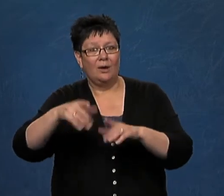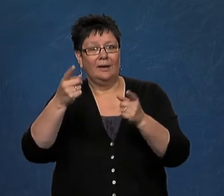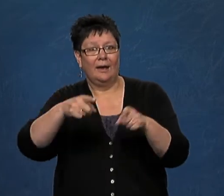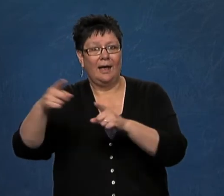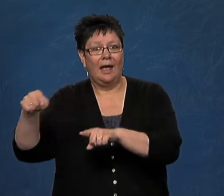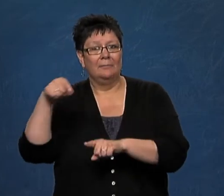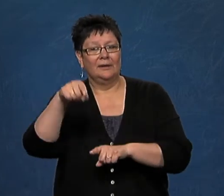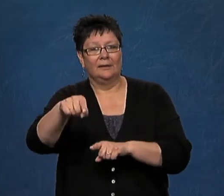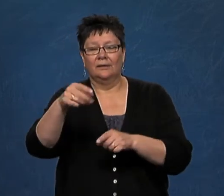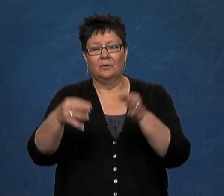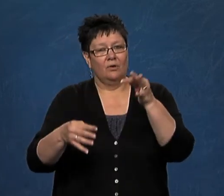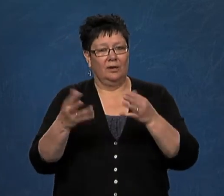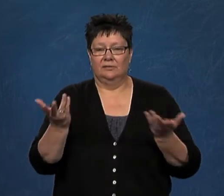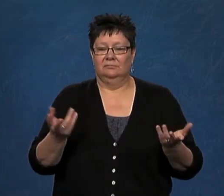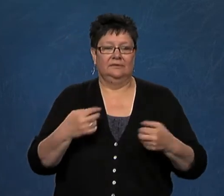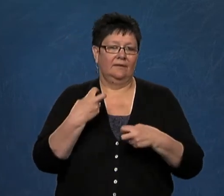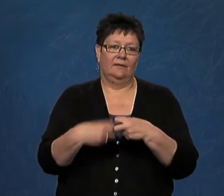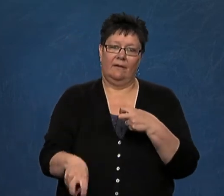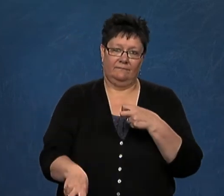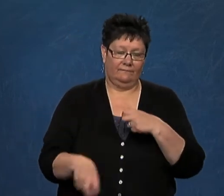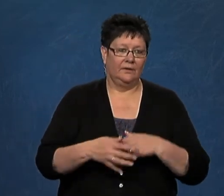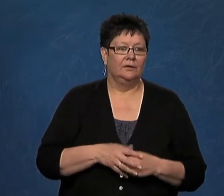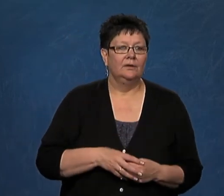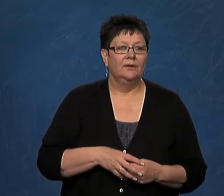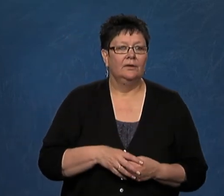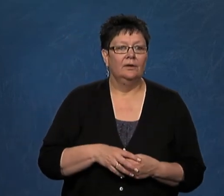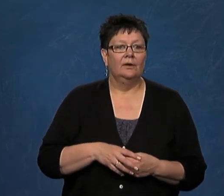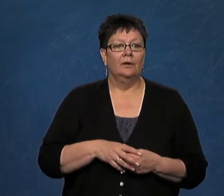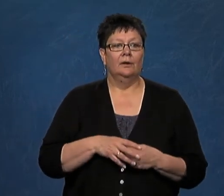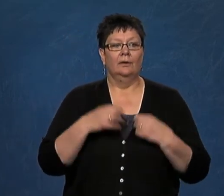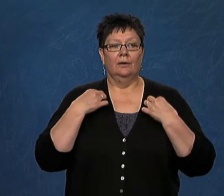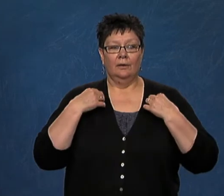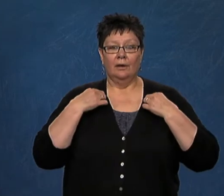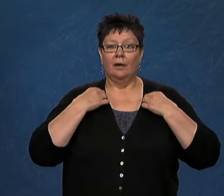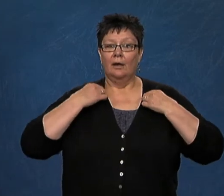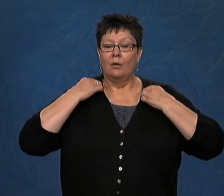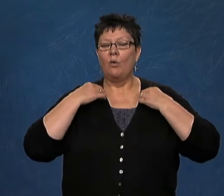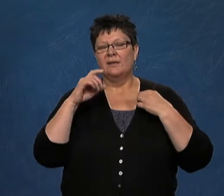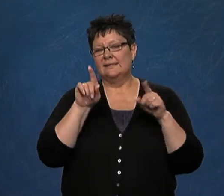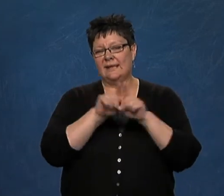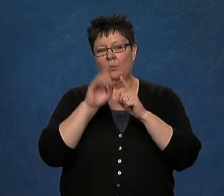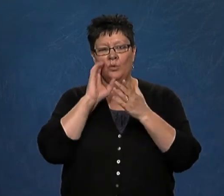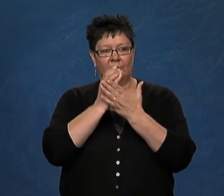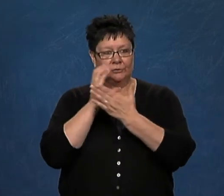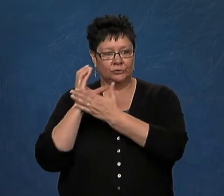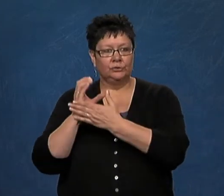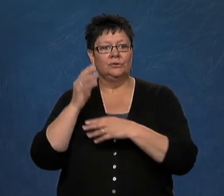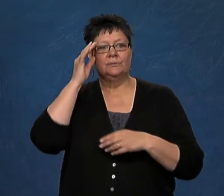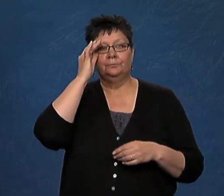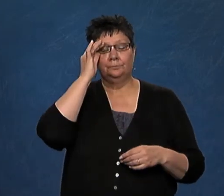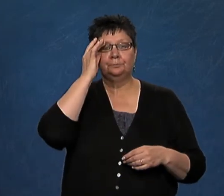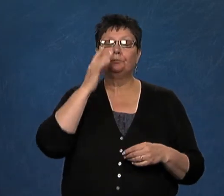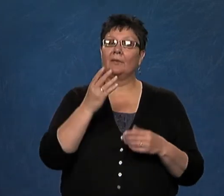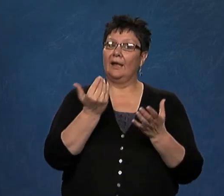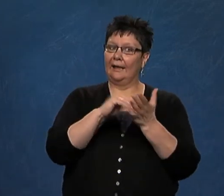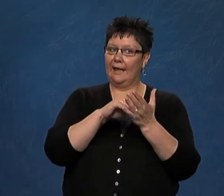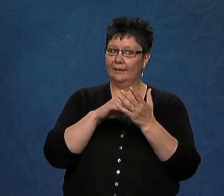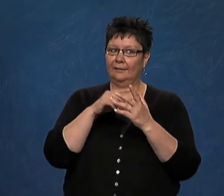to a recording that's going on in the courtroom, it's very difficult to do. And the same goes for any